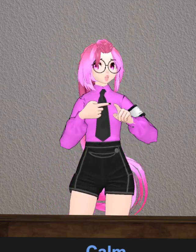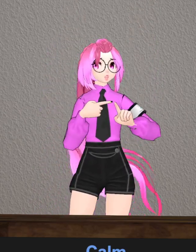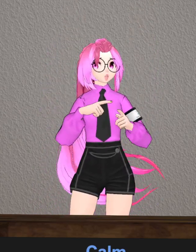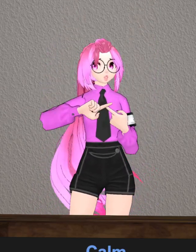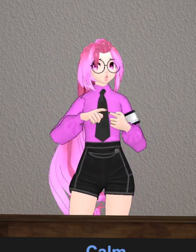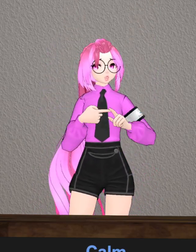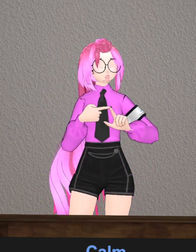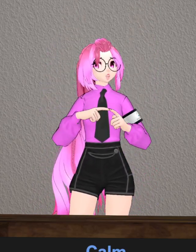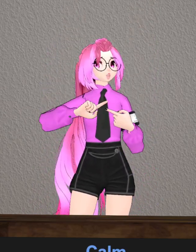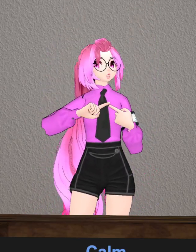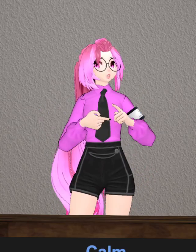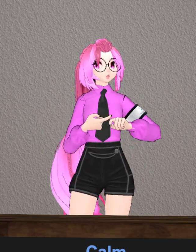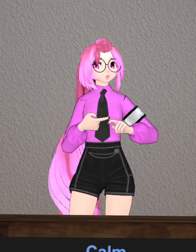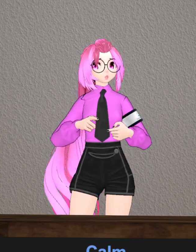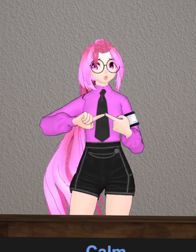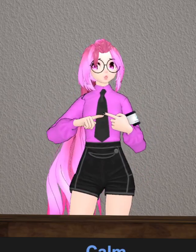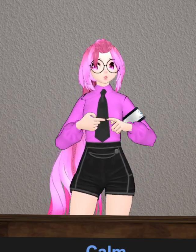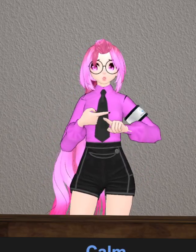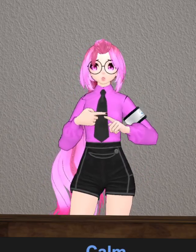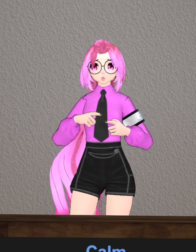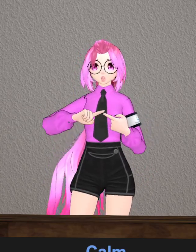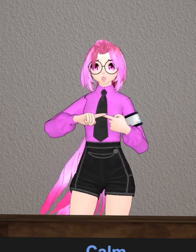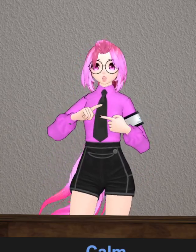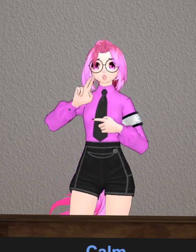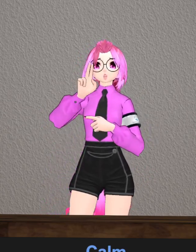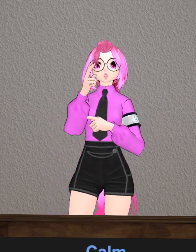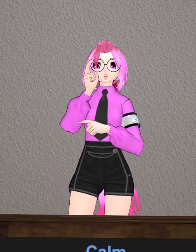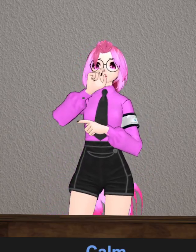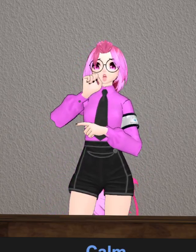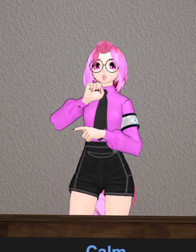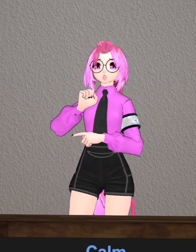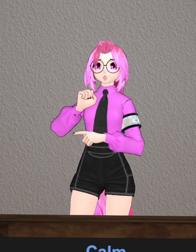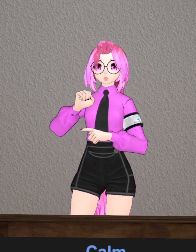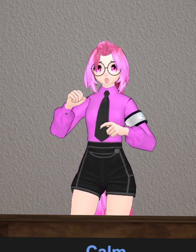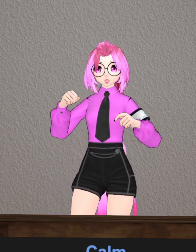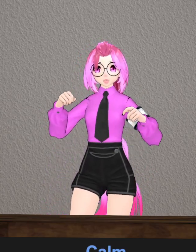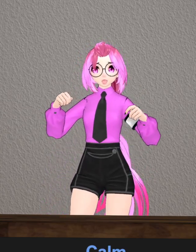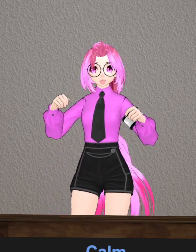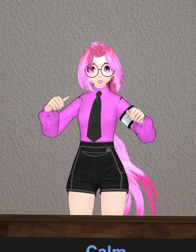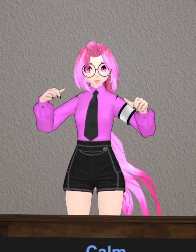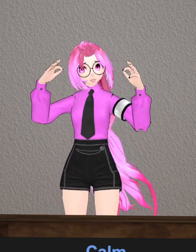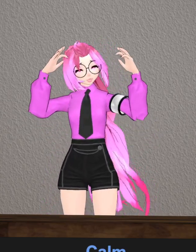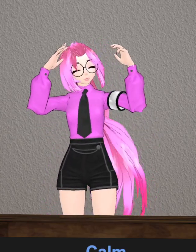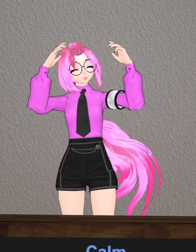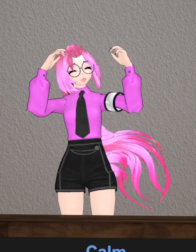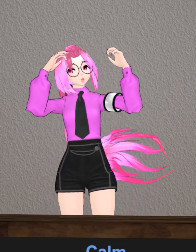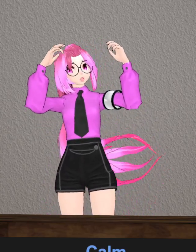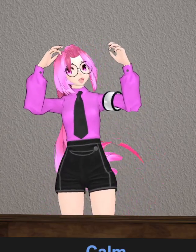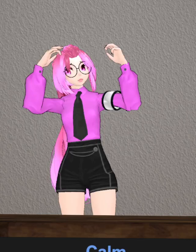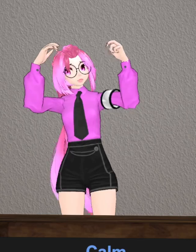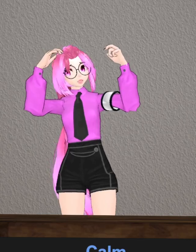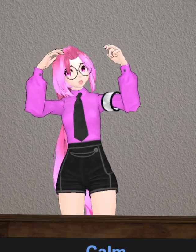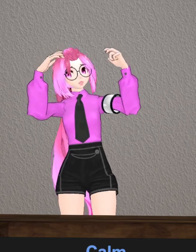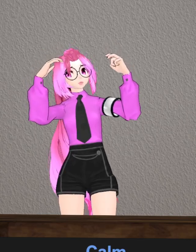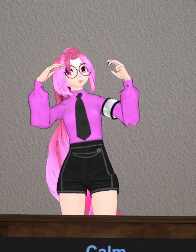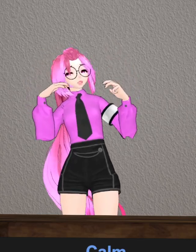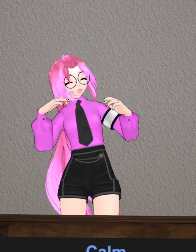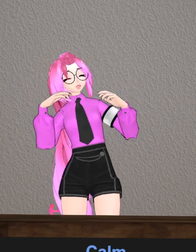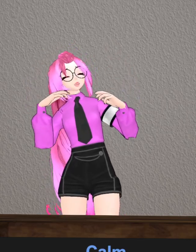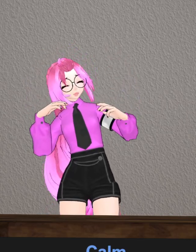seen the show Friends? If you've seen Friends, Ross, he has that line where he says, "You're up here, you need to bring